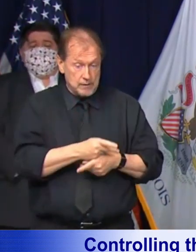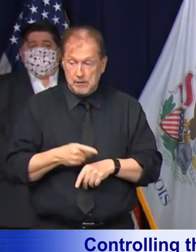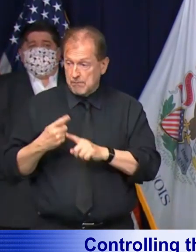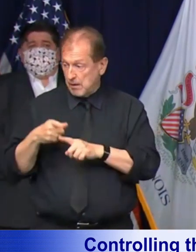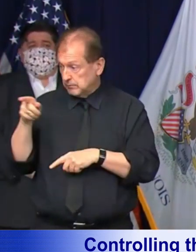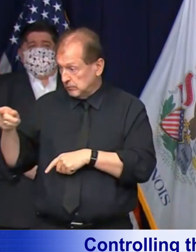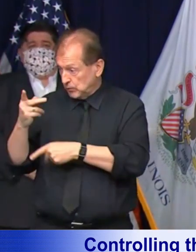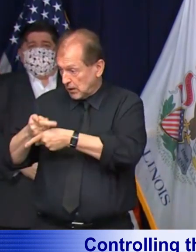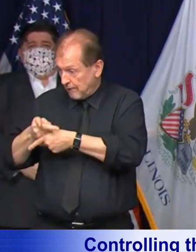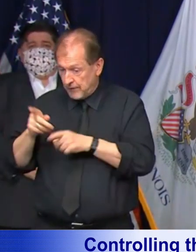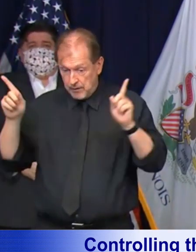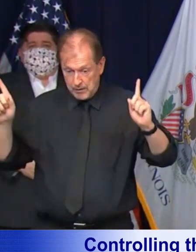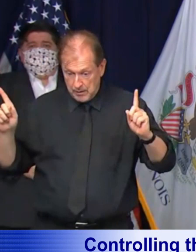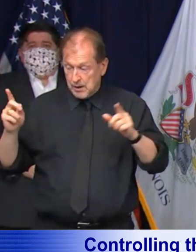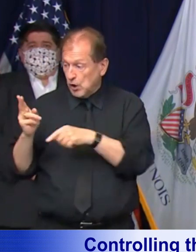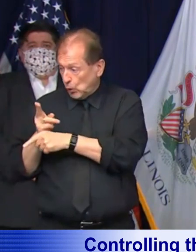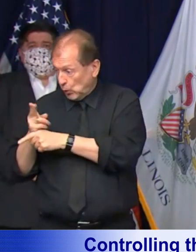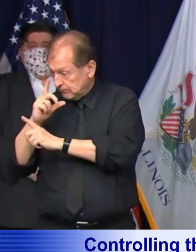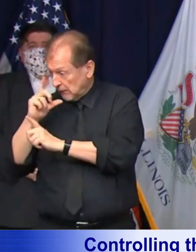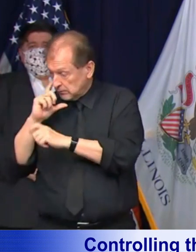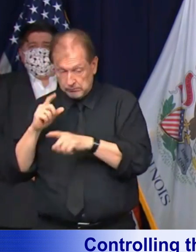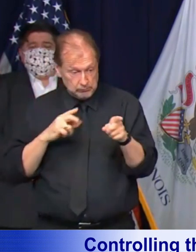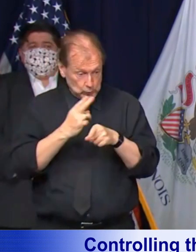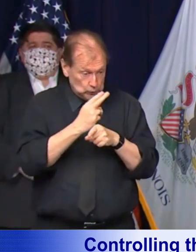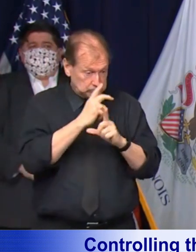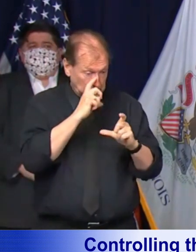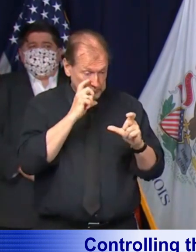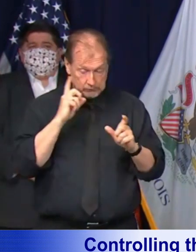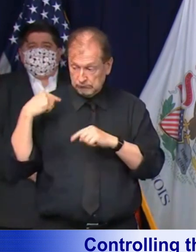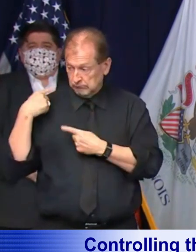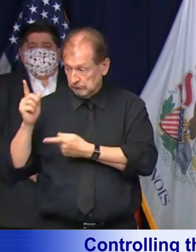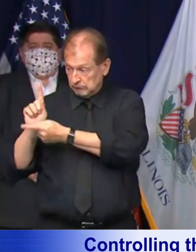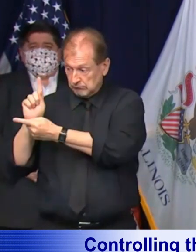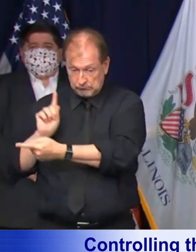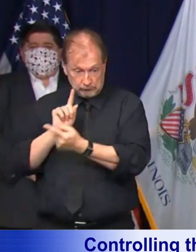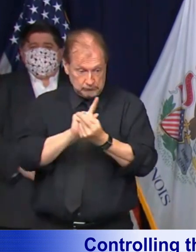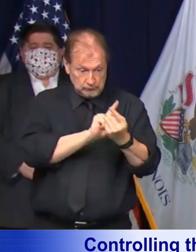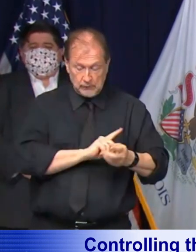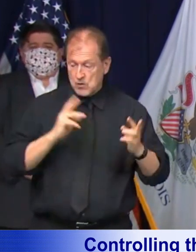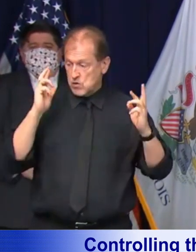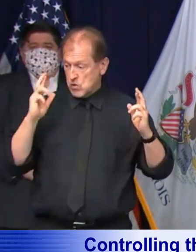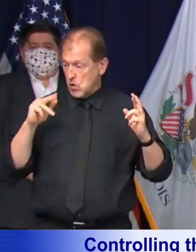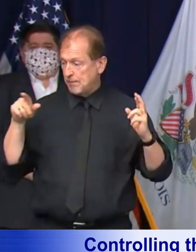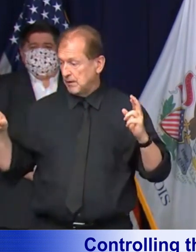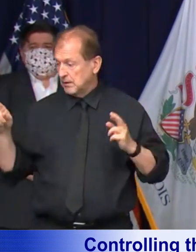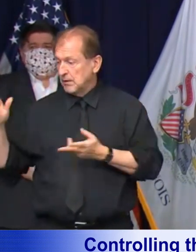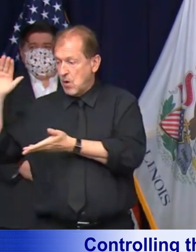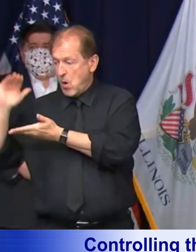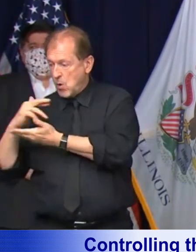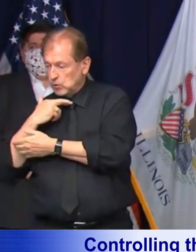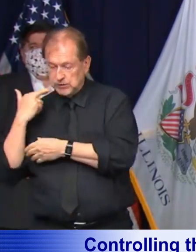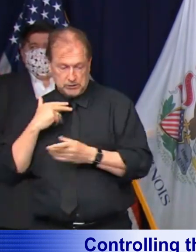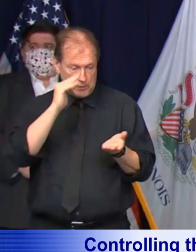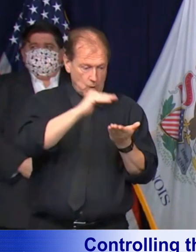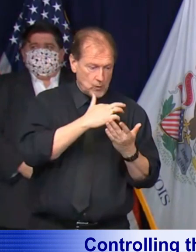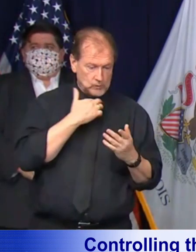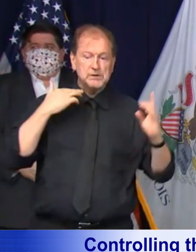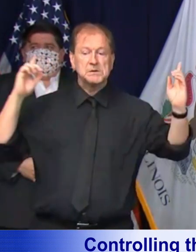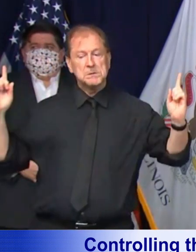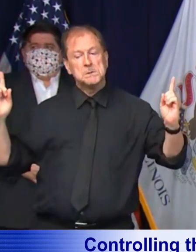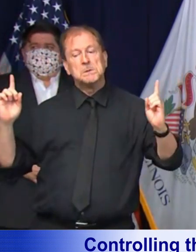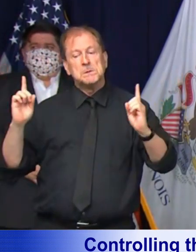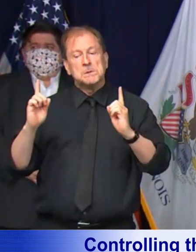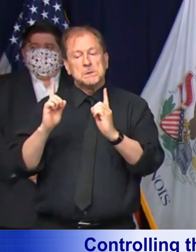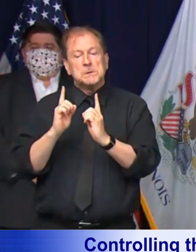used their mask and social distance to the extent possible, hopefully their risk is low. But again, the more you increase